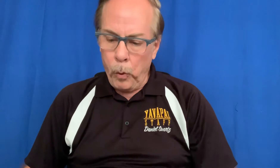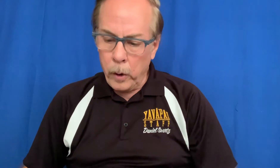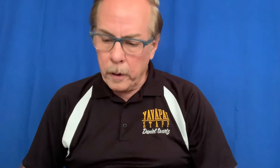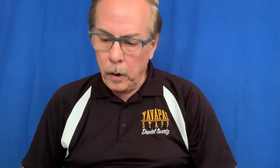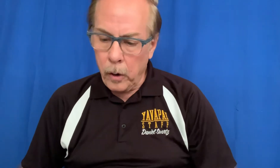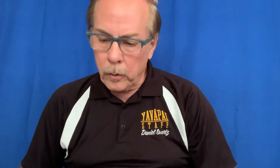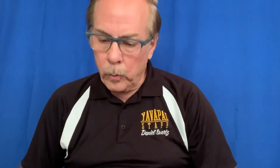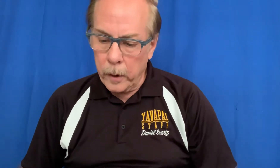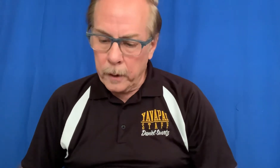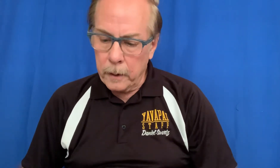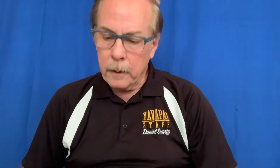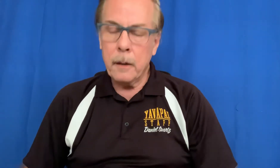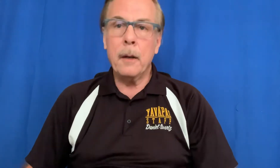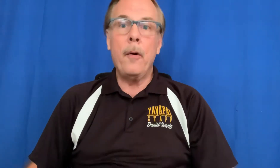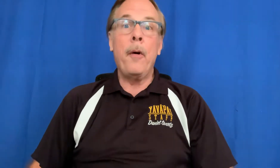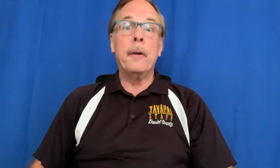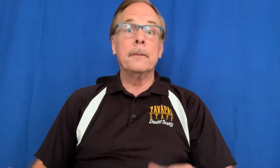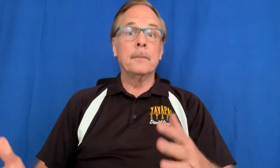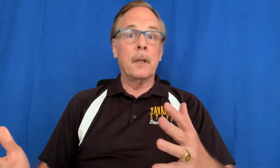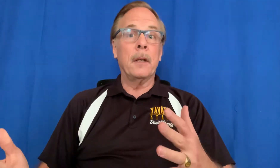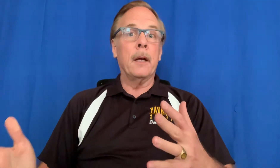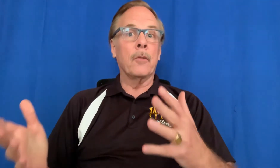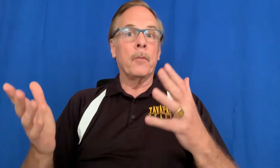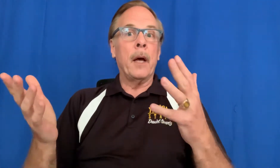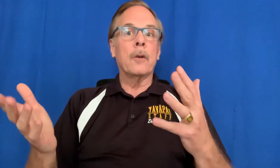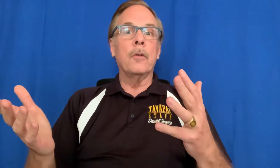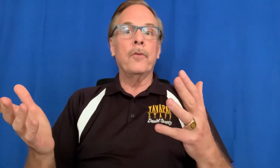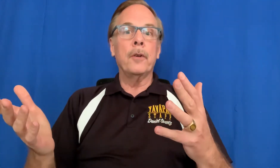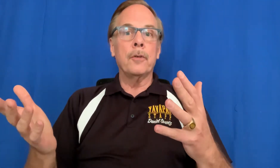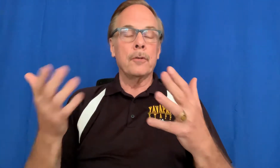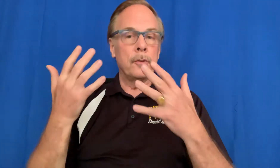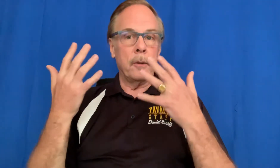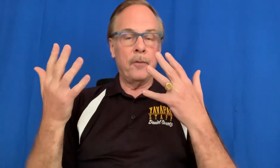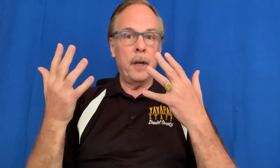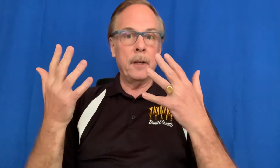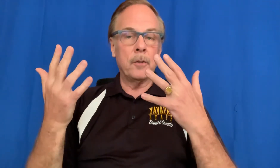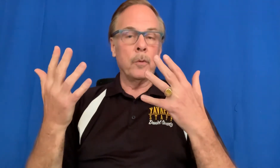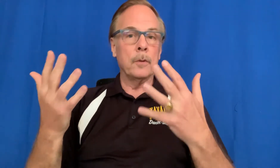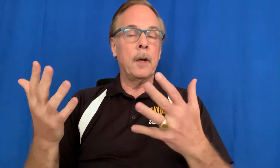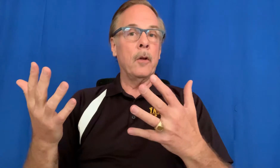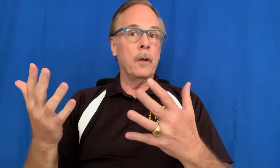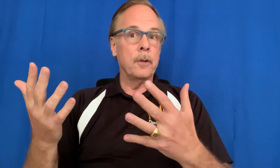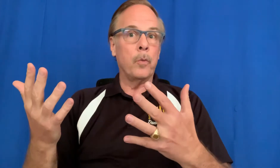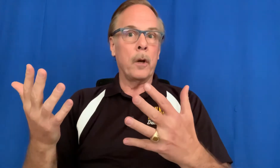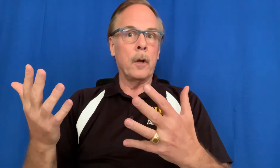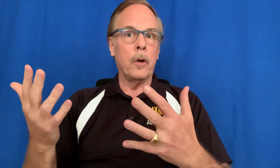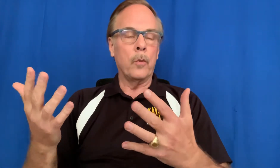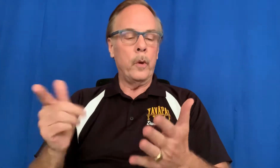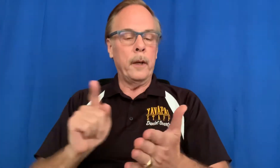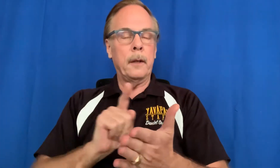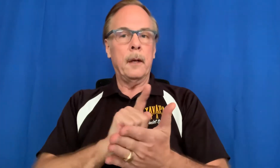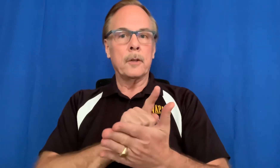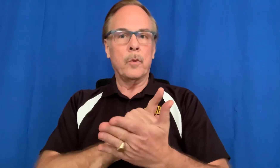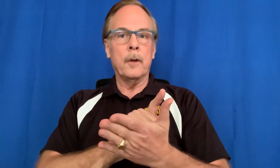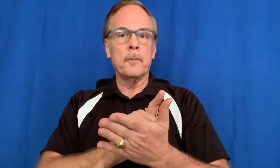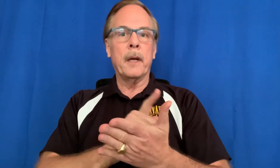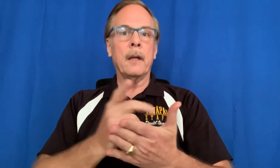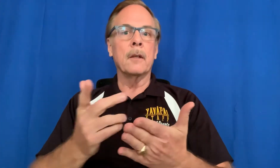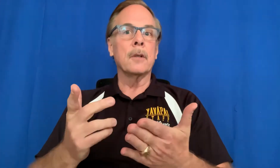1 long week. Again, grammatical features in your face will tell that it's 1 long week, as well as making the sign